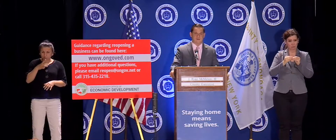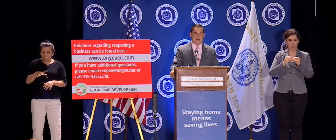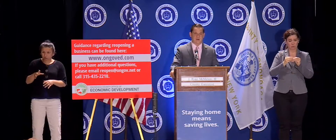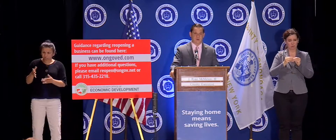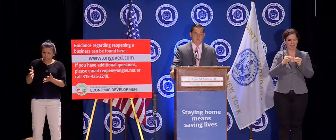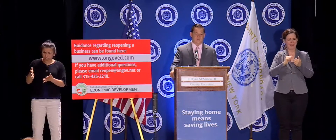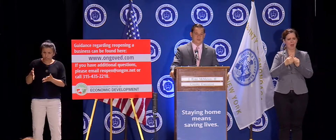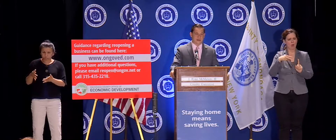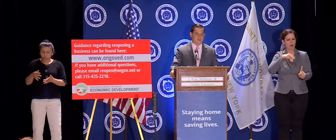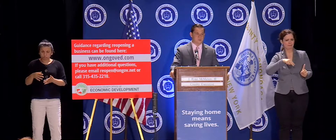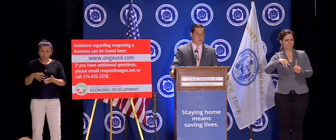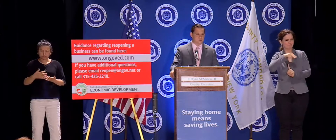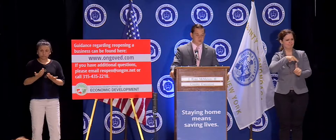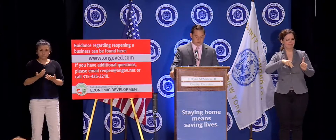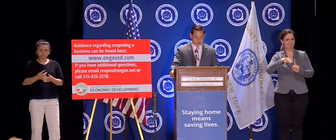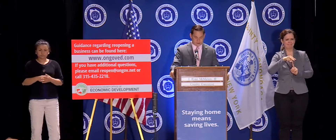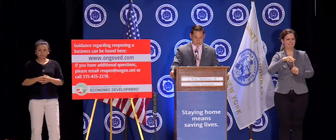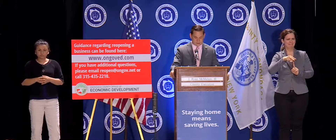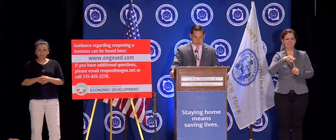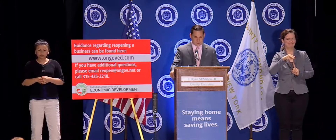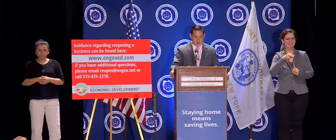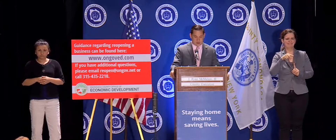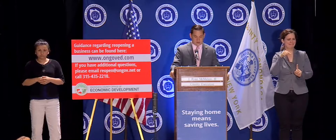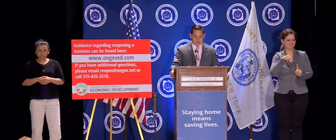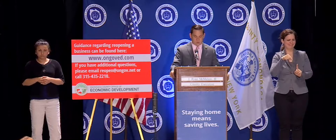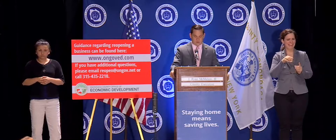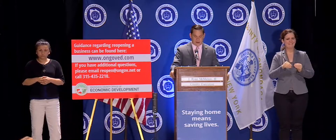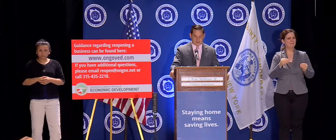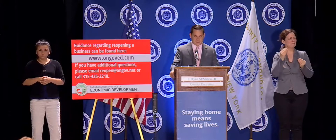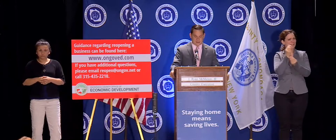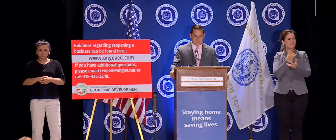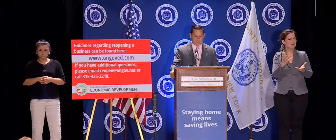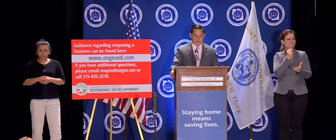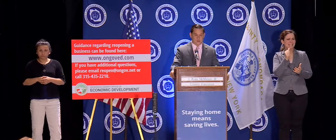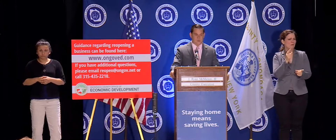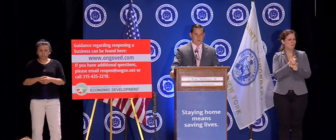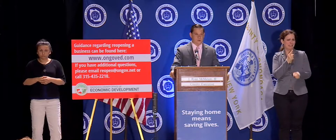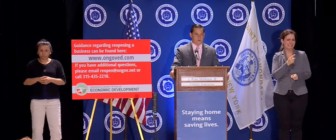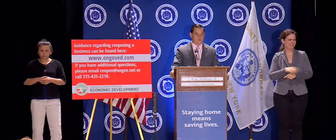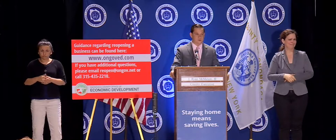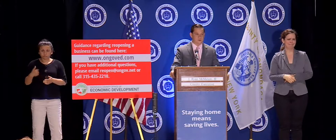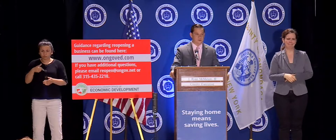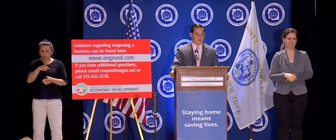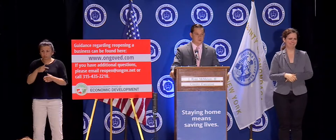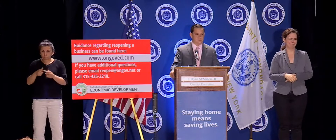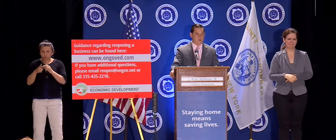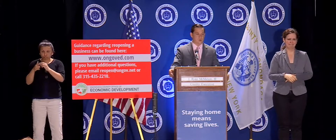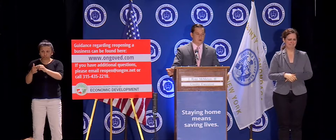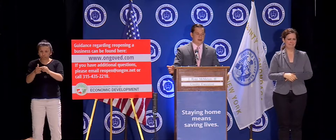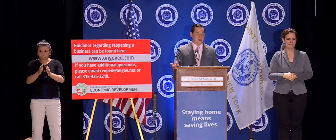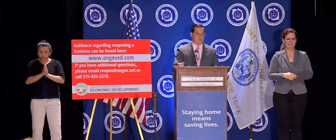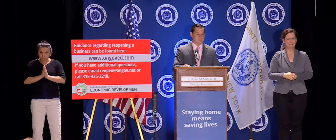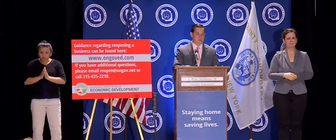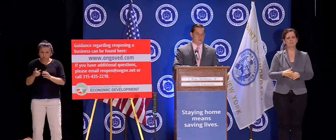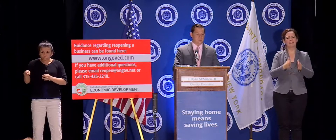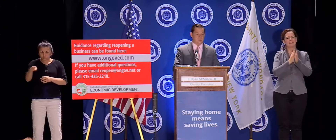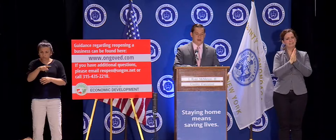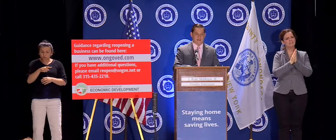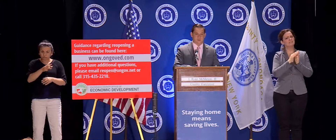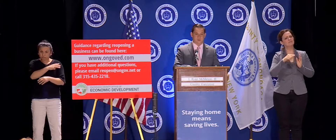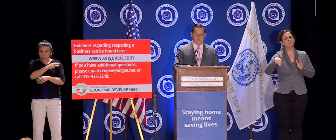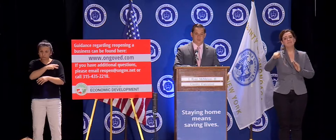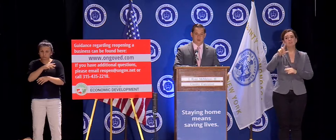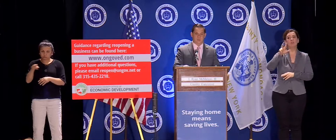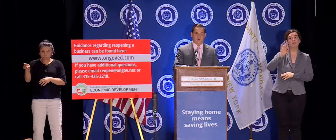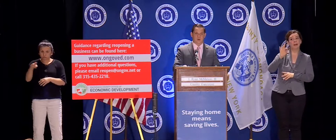not have value if the data is being skewed like this. So we've asked that either these individuals don't count in